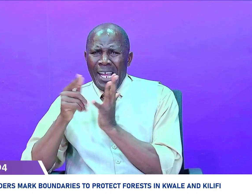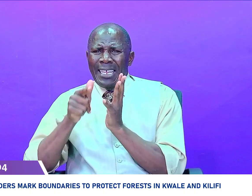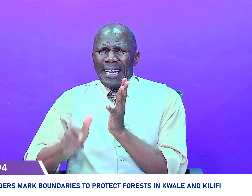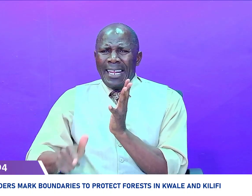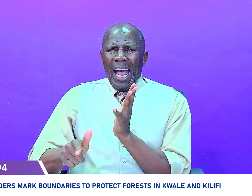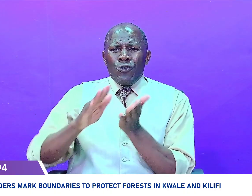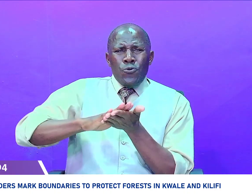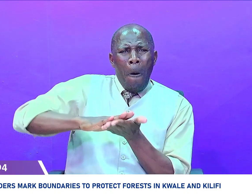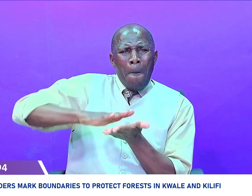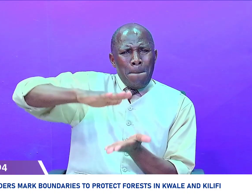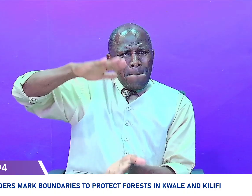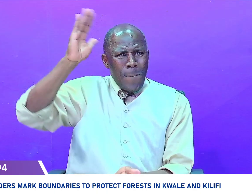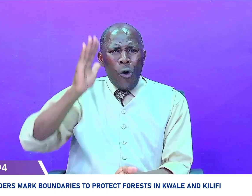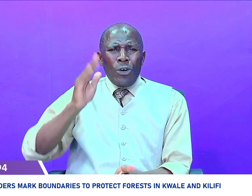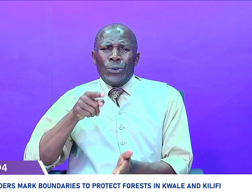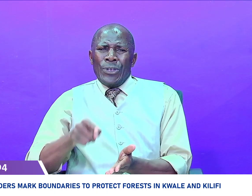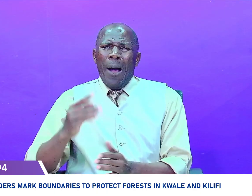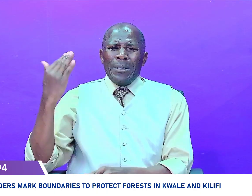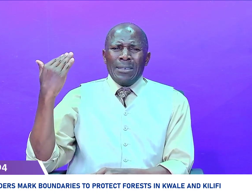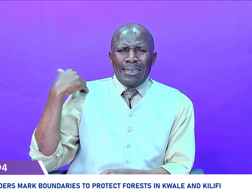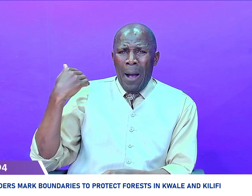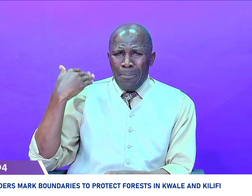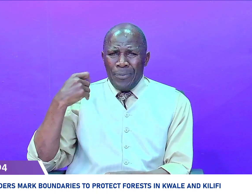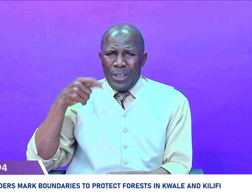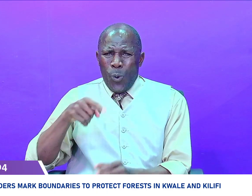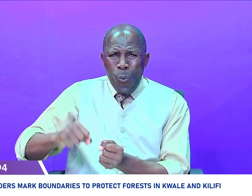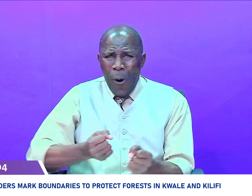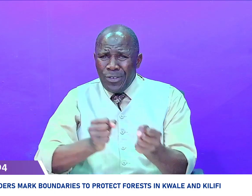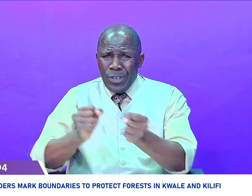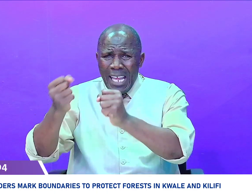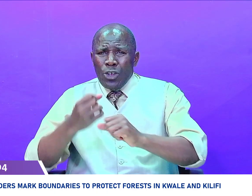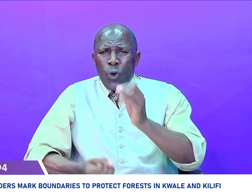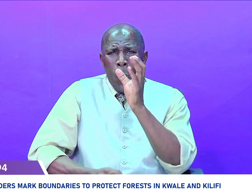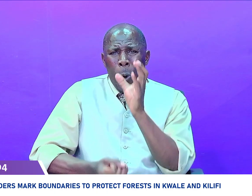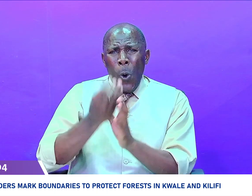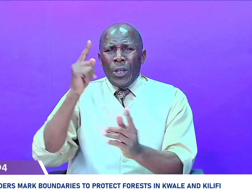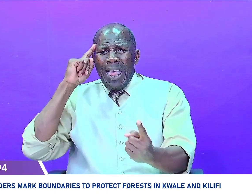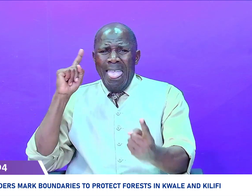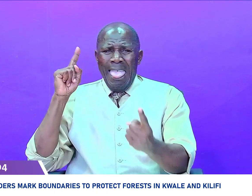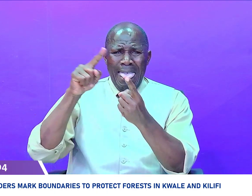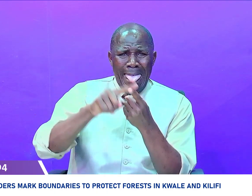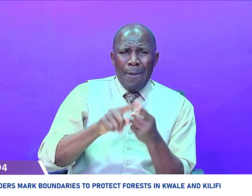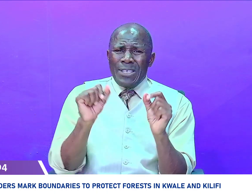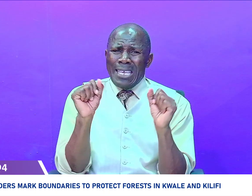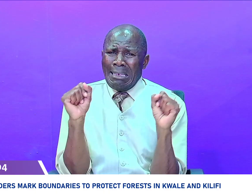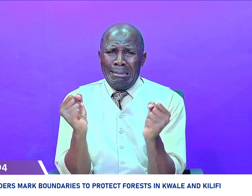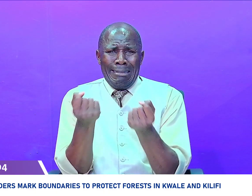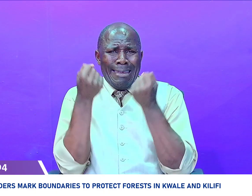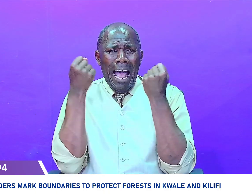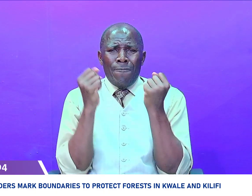forest boundaries to curb further destruction. The initiative aims to safeguard the forest, preserve